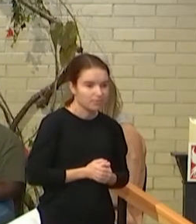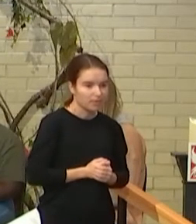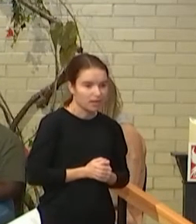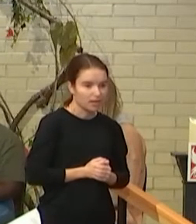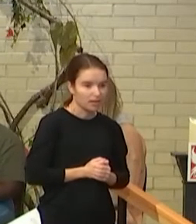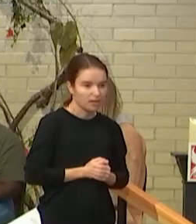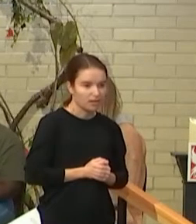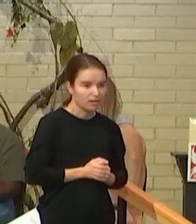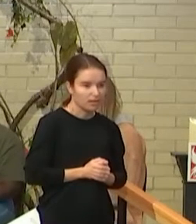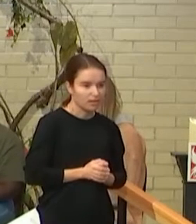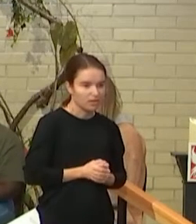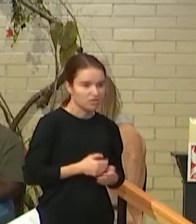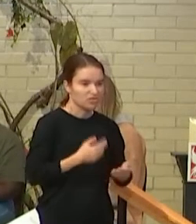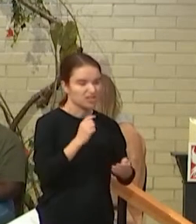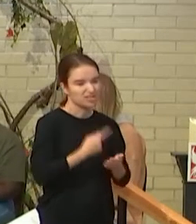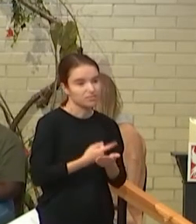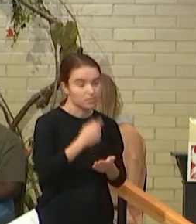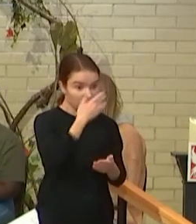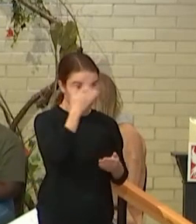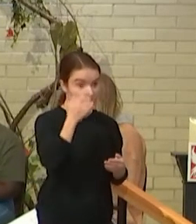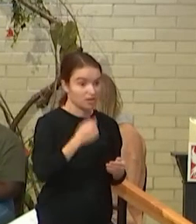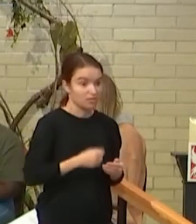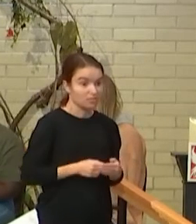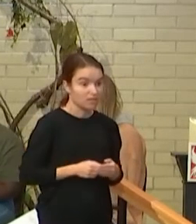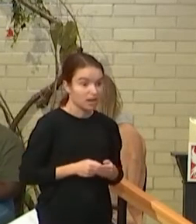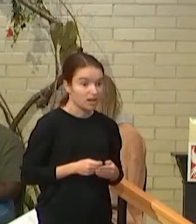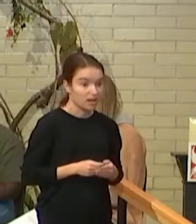reading before. Anyways, that's kind of one of my issues.